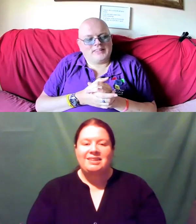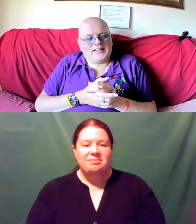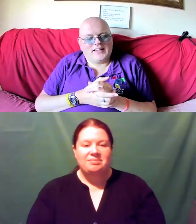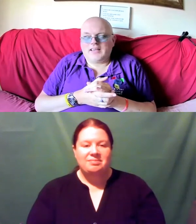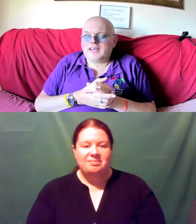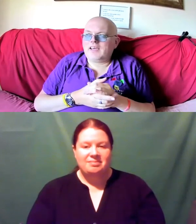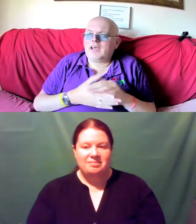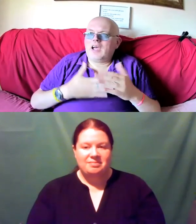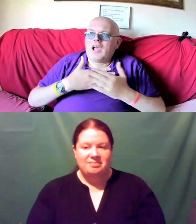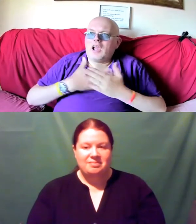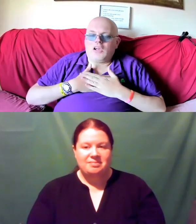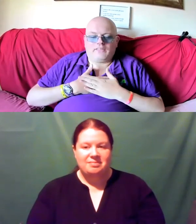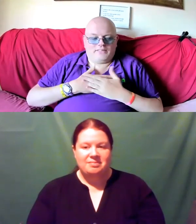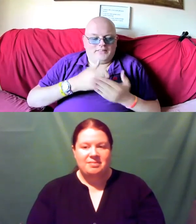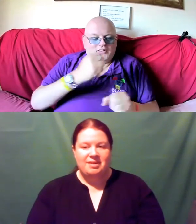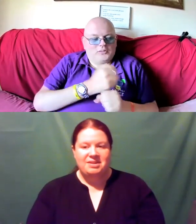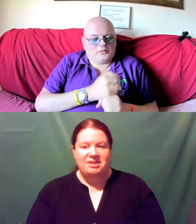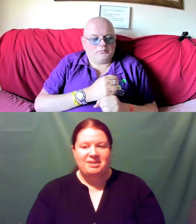love the gospel but take no shit.